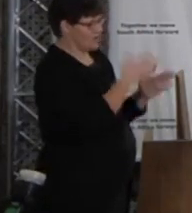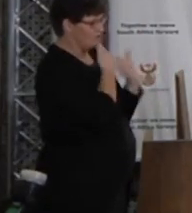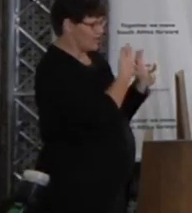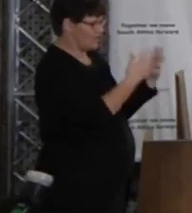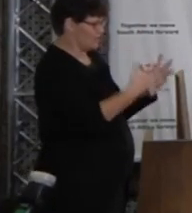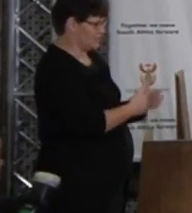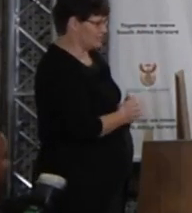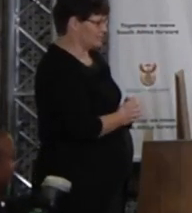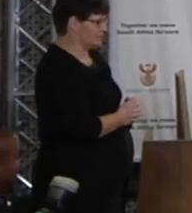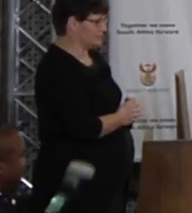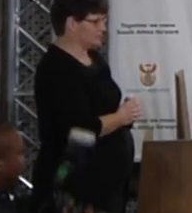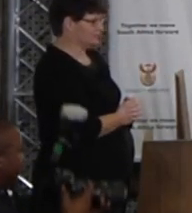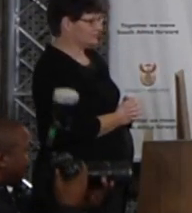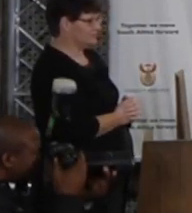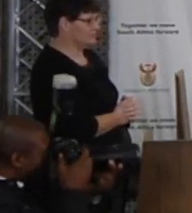emakhaya.